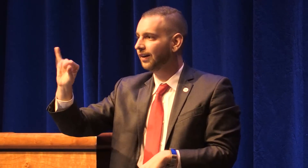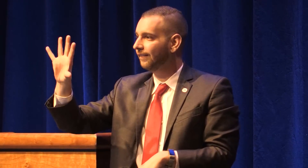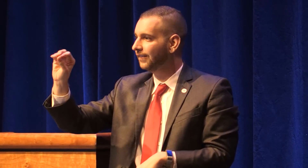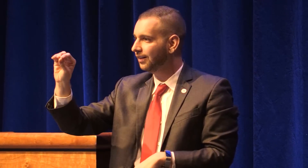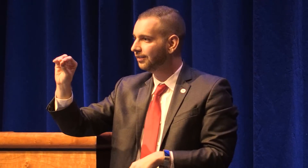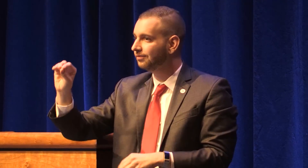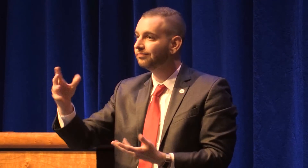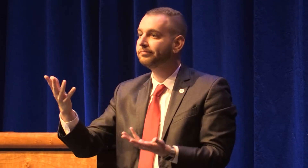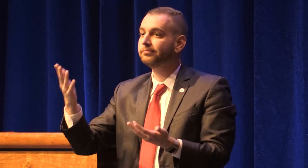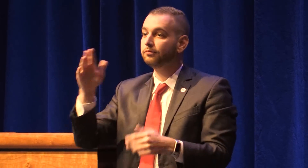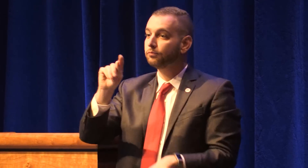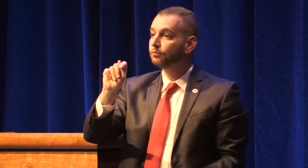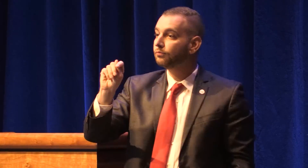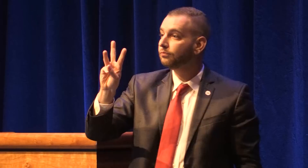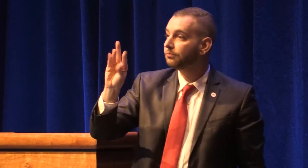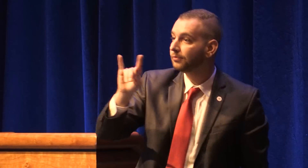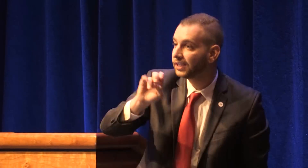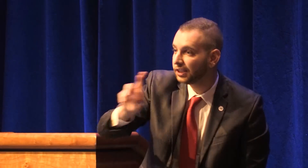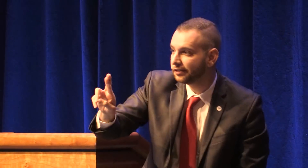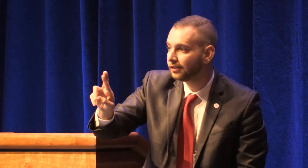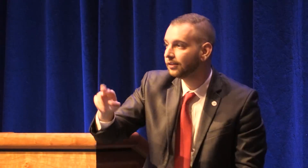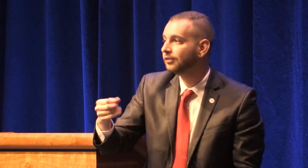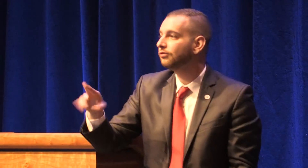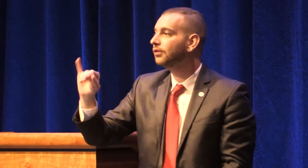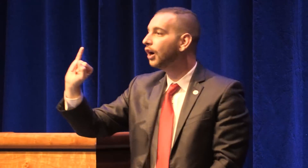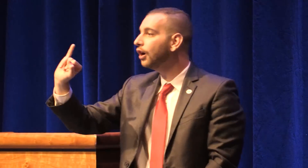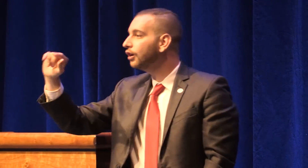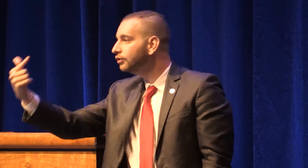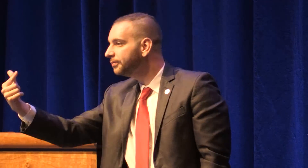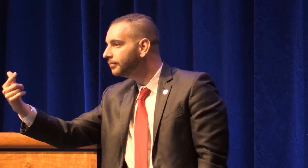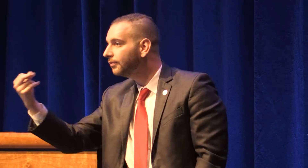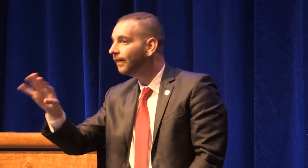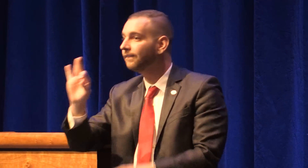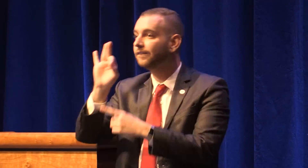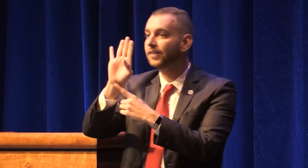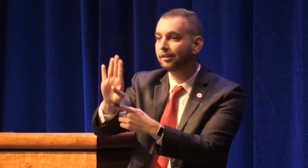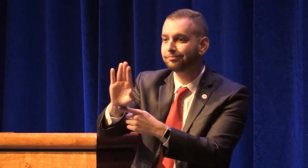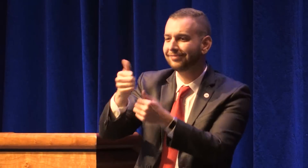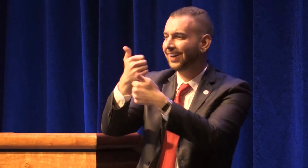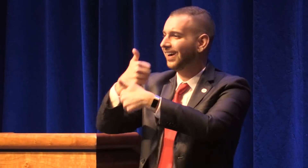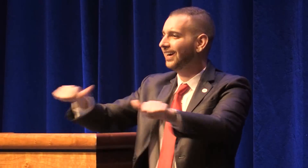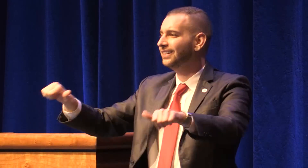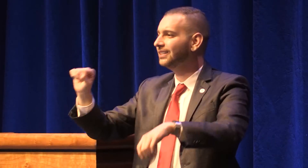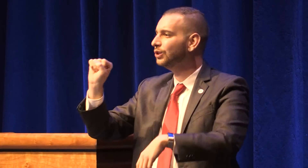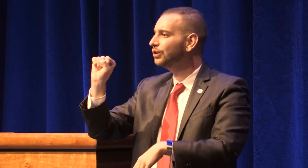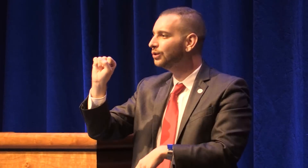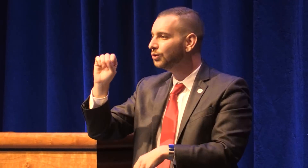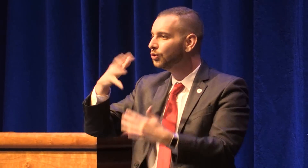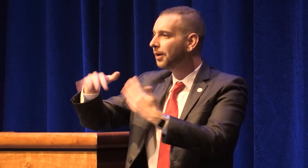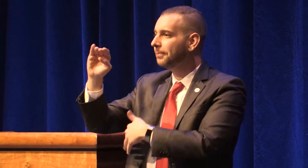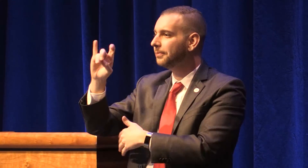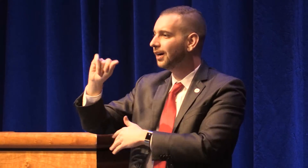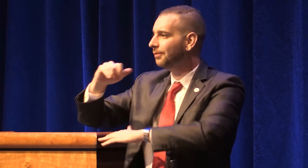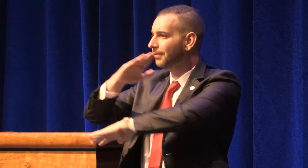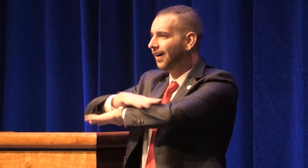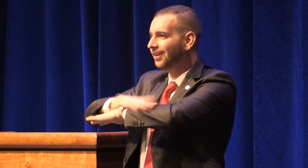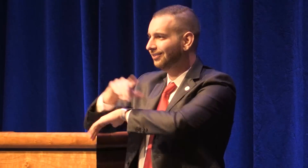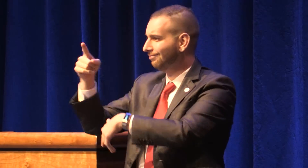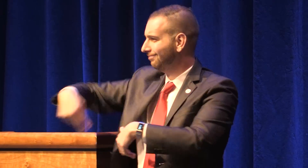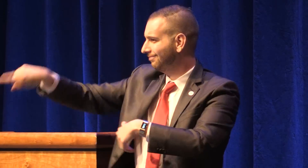not end. So you can go ahead and use Facebook or Instagram or Twitter and share your stories and your